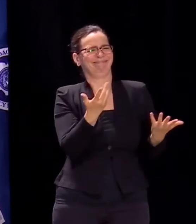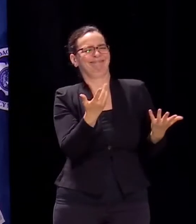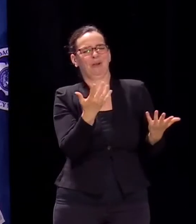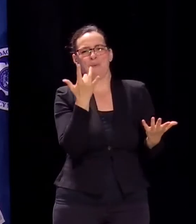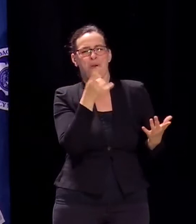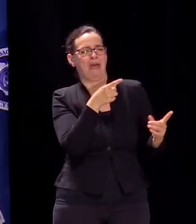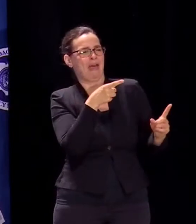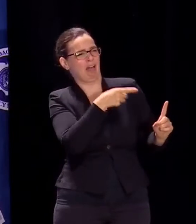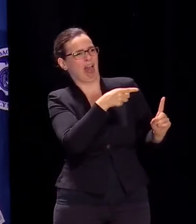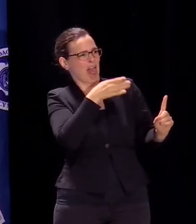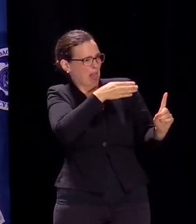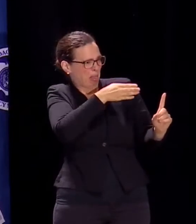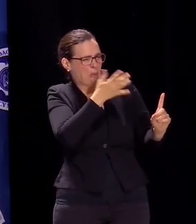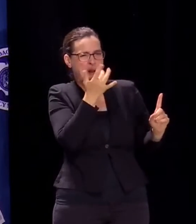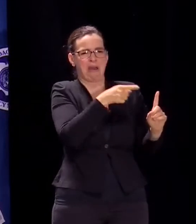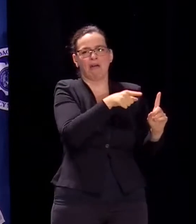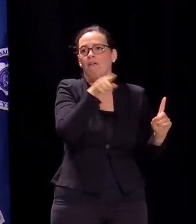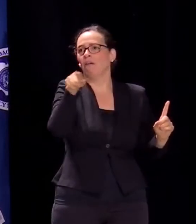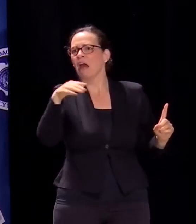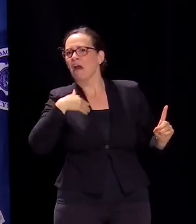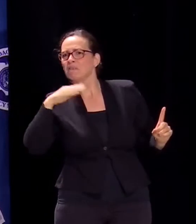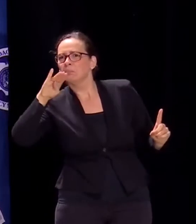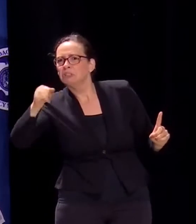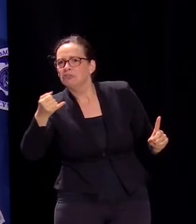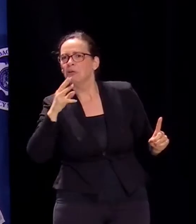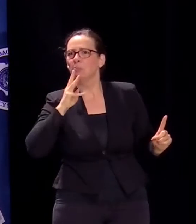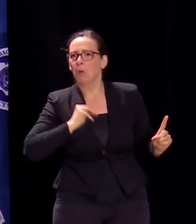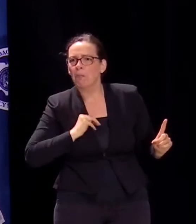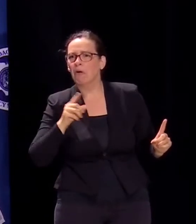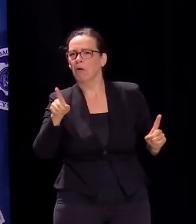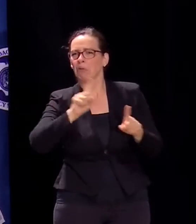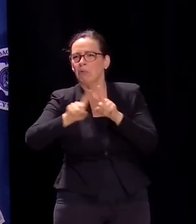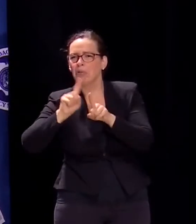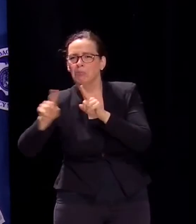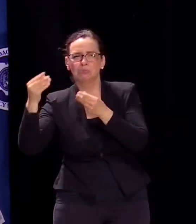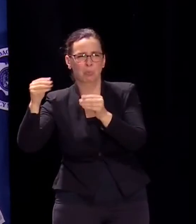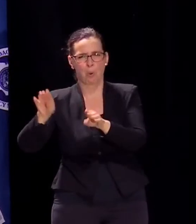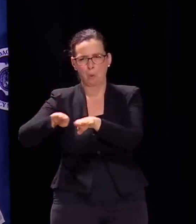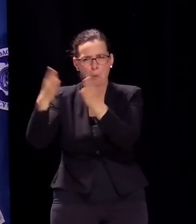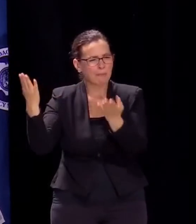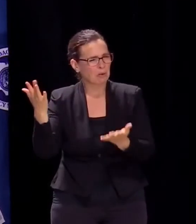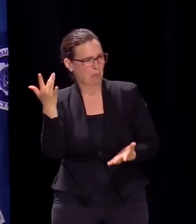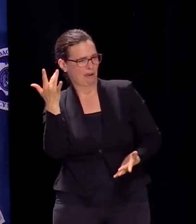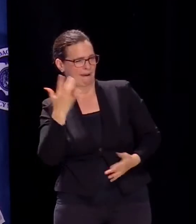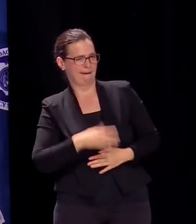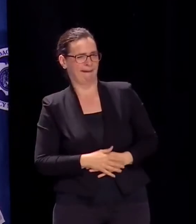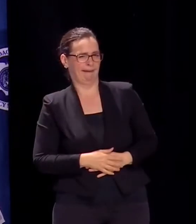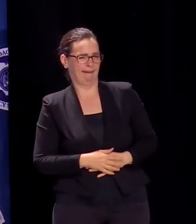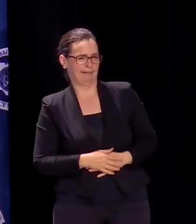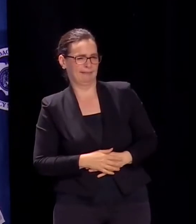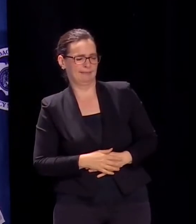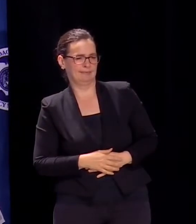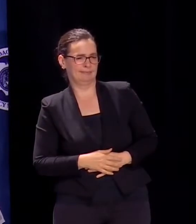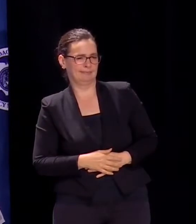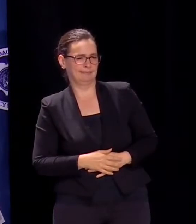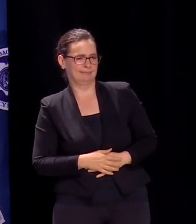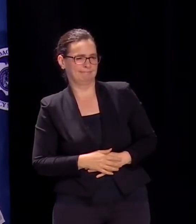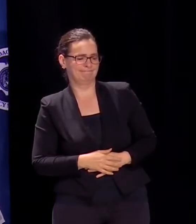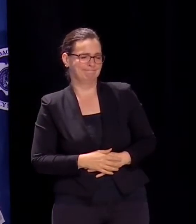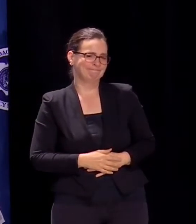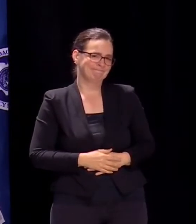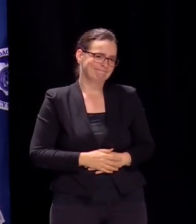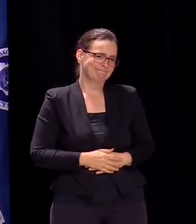hypocritical requiring malls only to have this, not big box stores, not even restaurants? No, I'm not going to go there, Andrew.